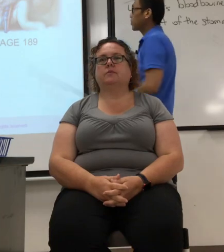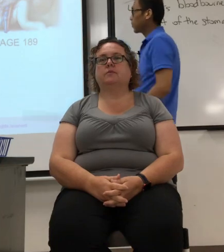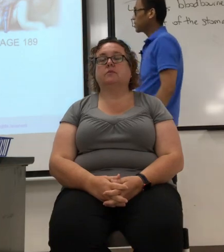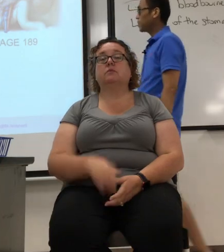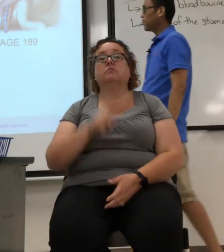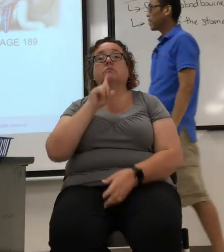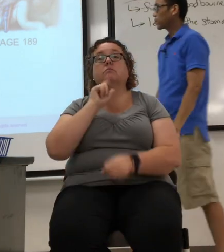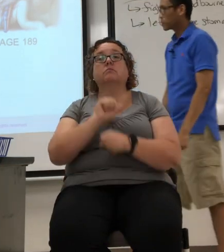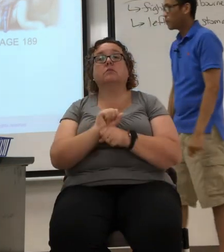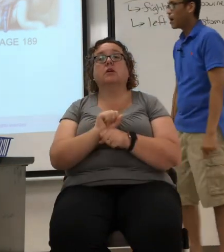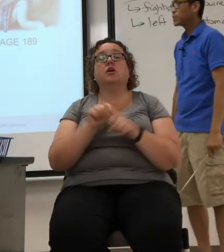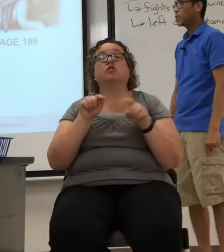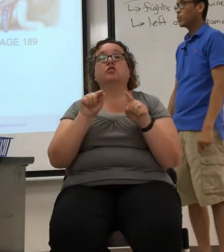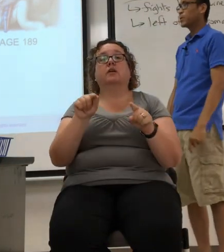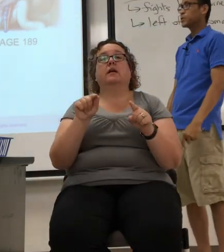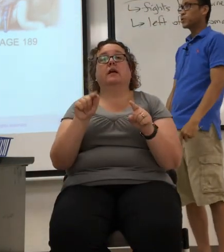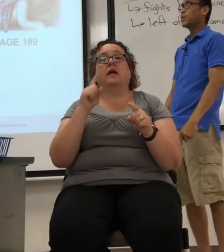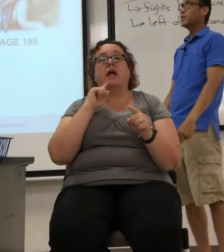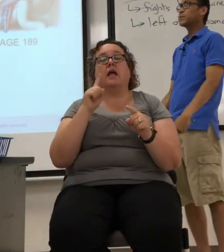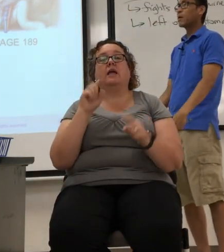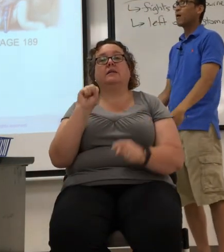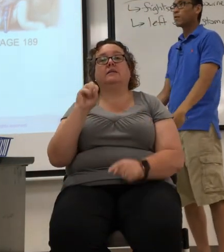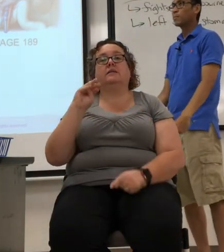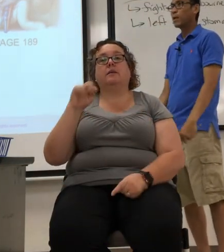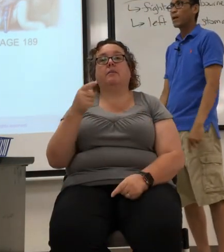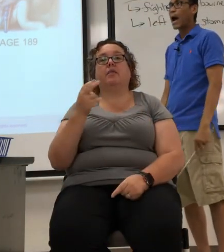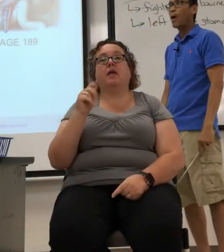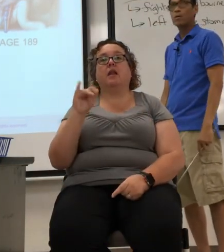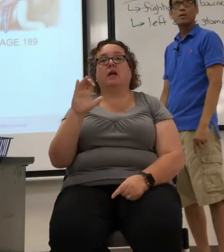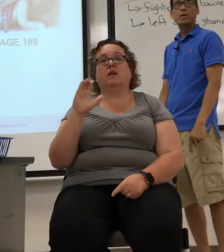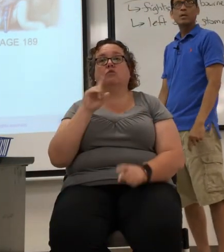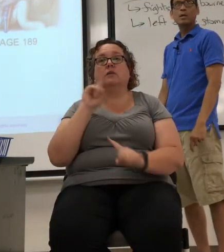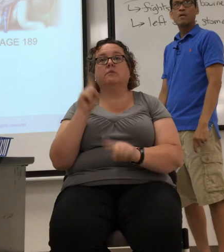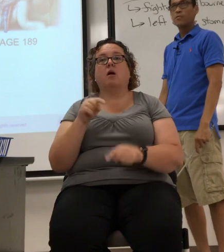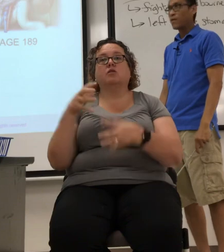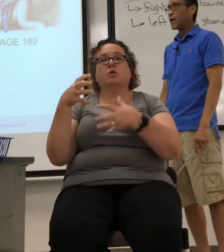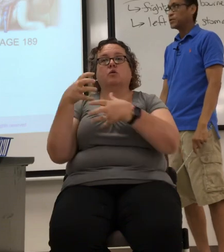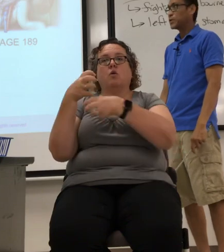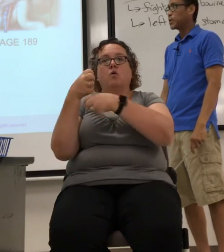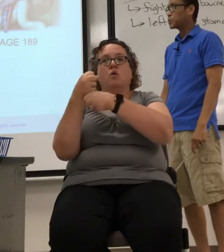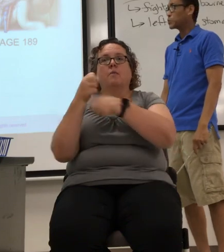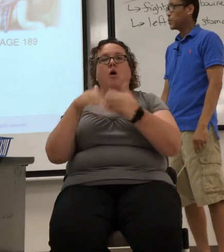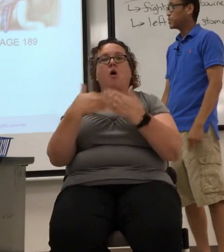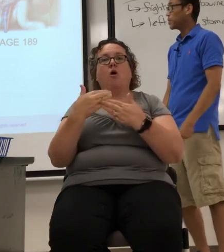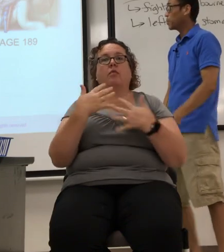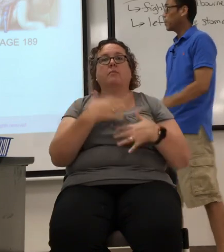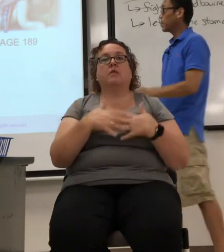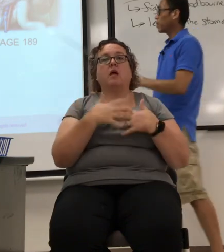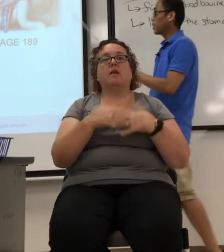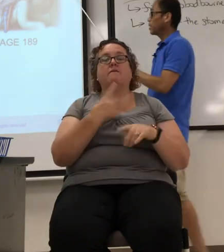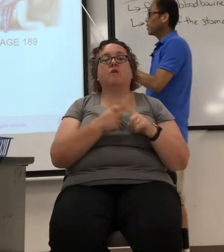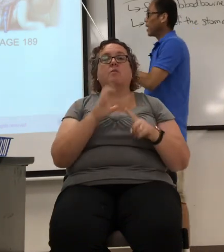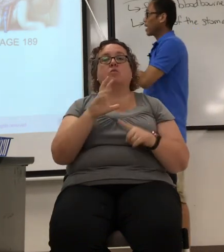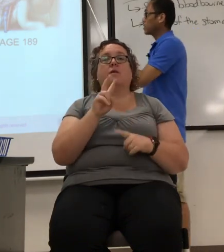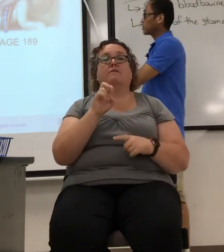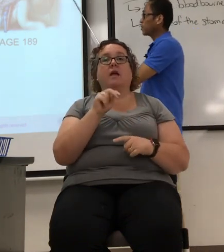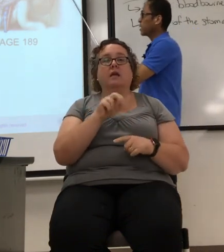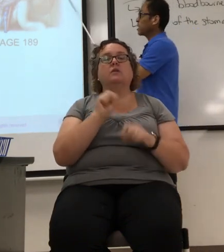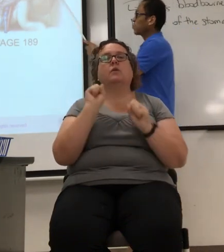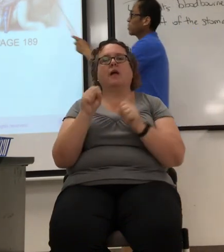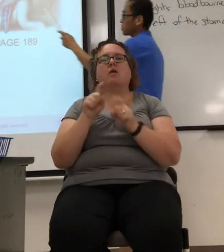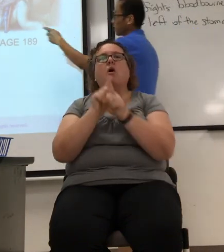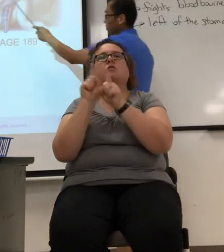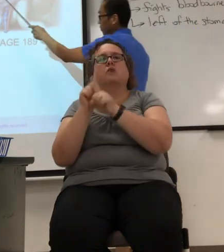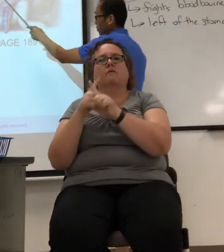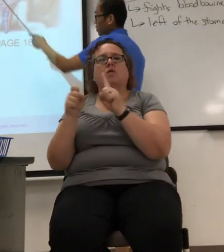In fact, during a sympathetic response, when you want to squeeze all the blood out of your veins, you can also squeeze a little bit of blood out of the